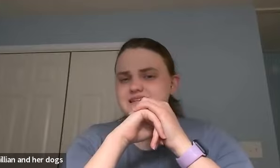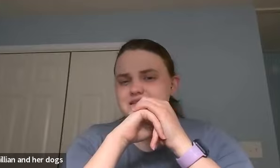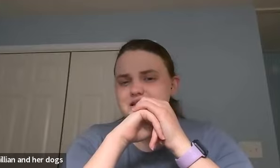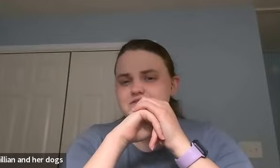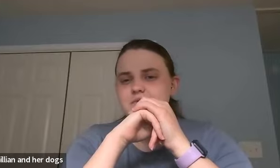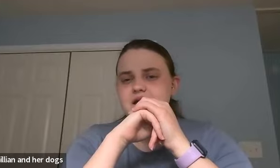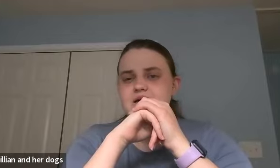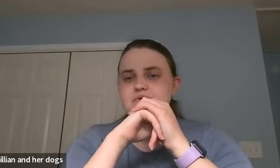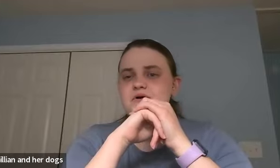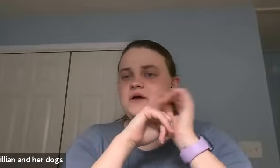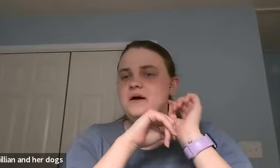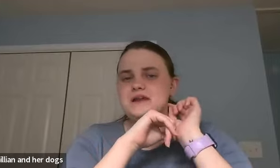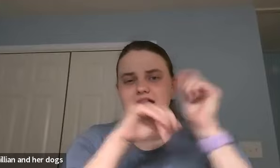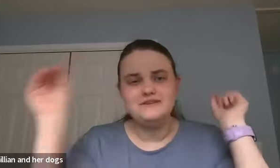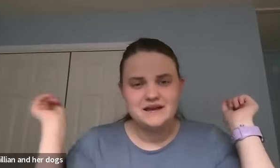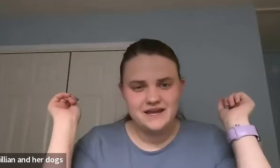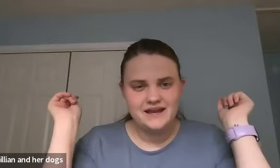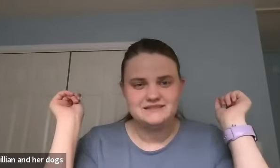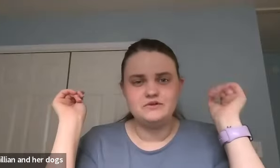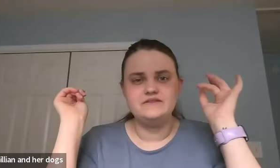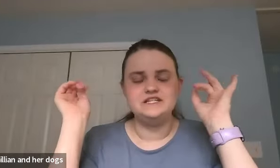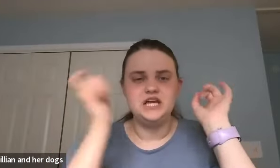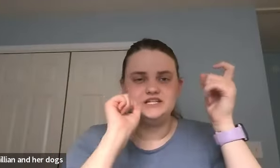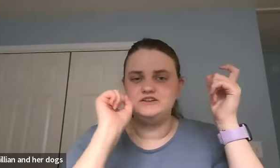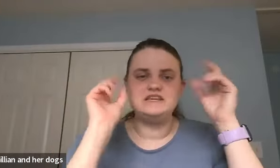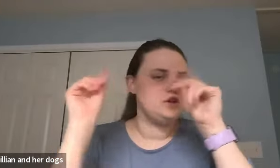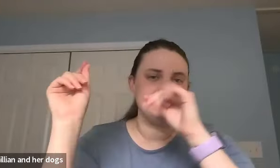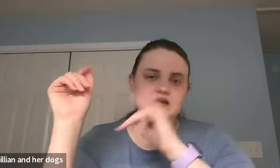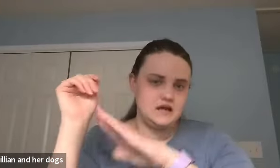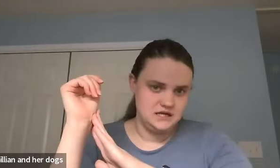seen signs for pineapple, but every time I ask someone, they change it. They say, no, that's not it.